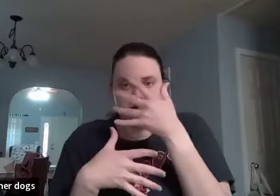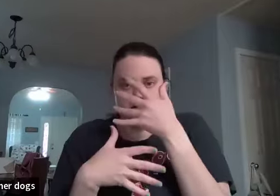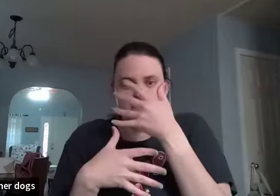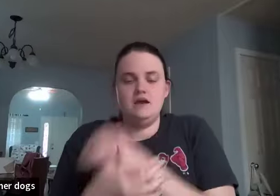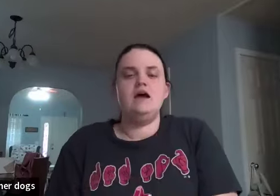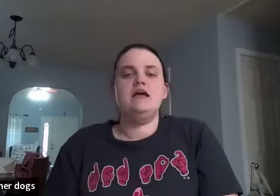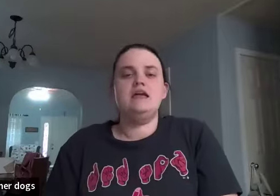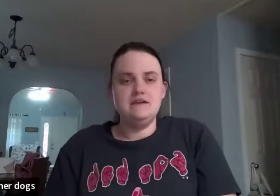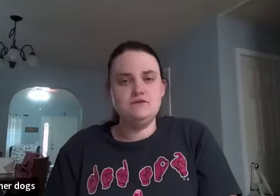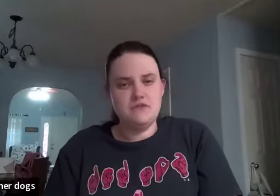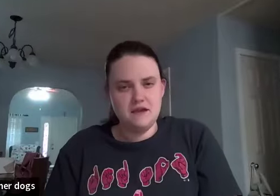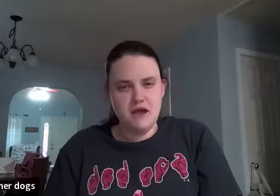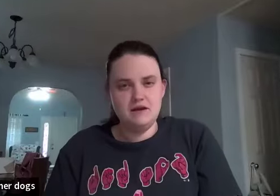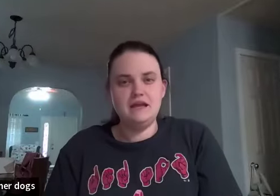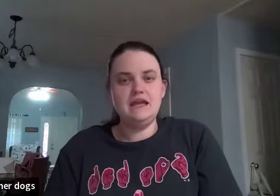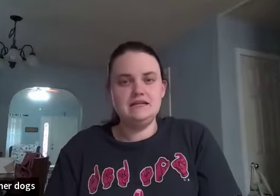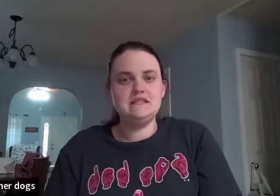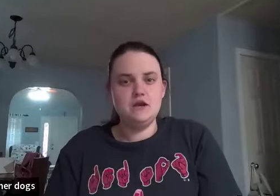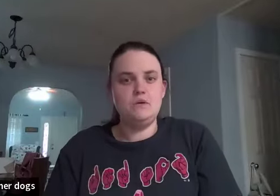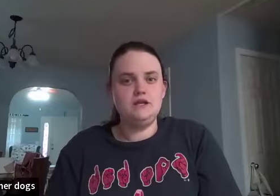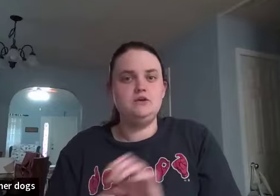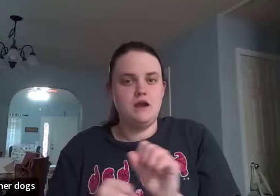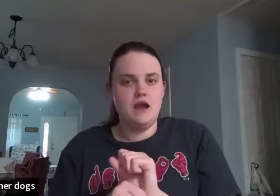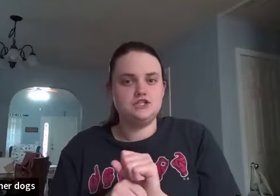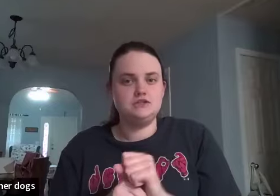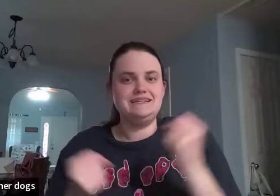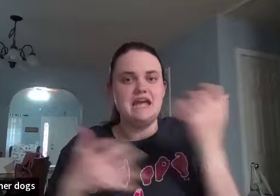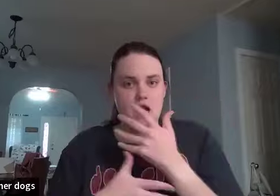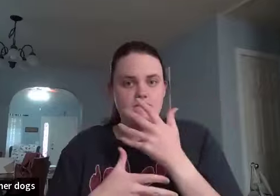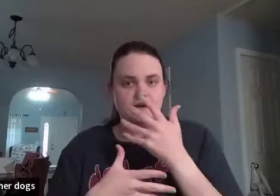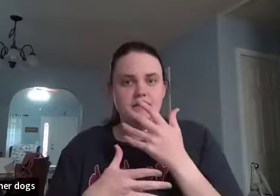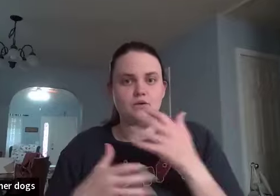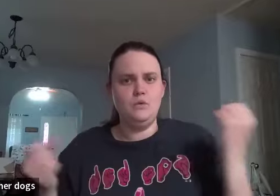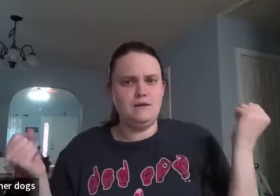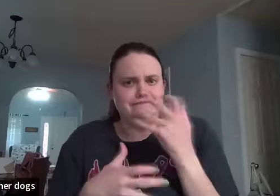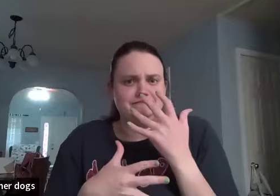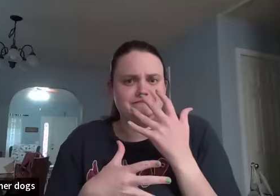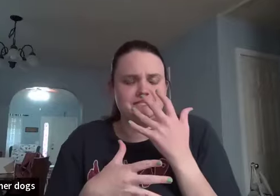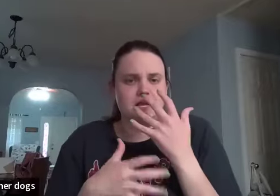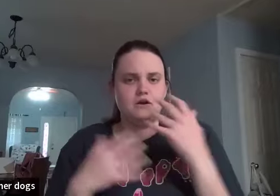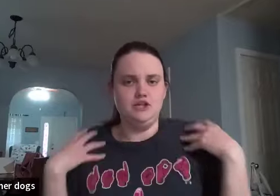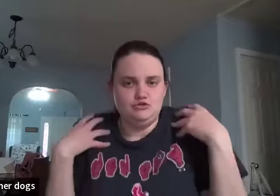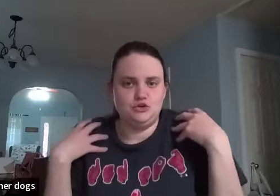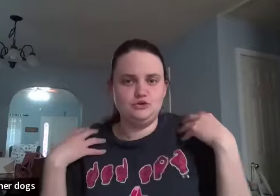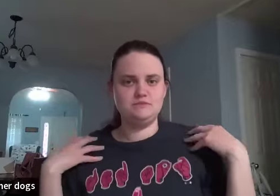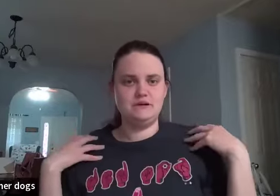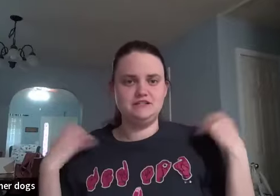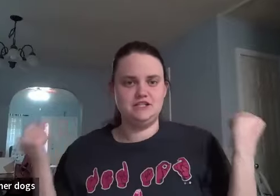scared. If you think about it, it is like when you are actually terrified, like, ooh, scared, and you shoulders pinch and